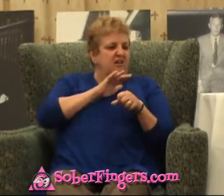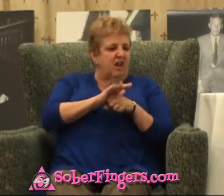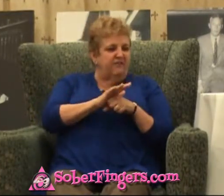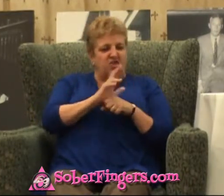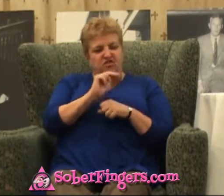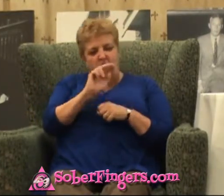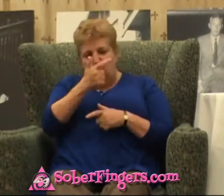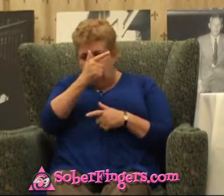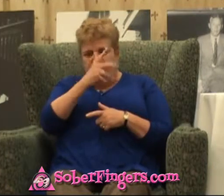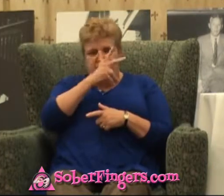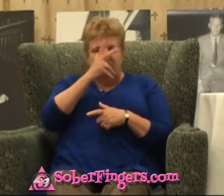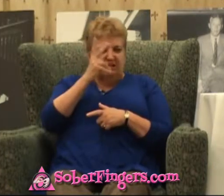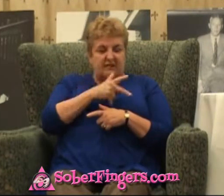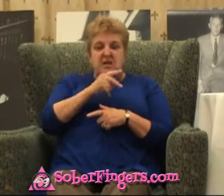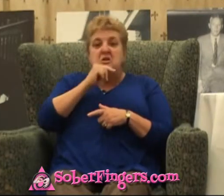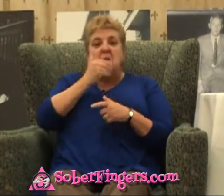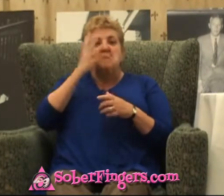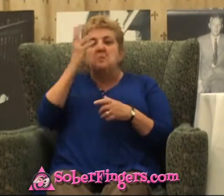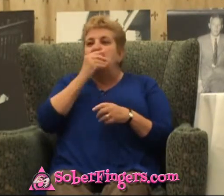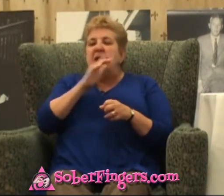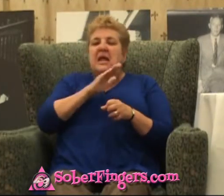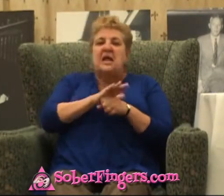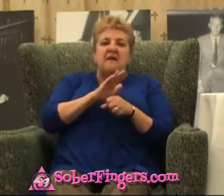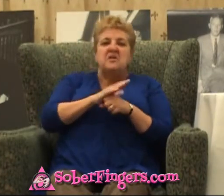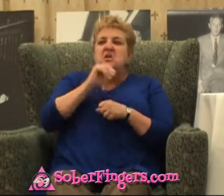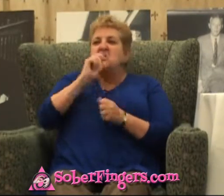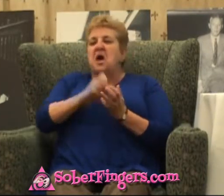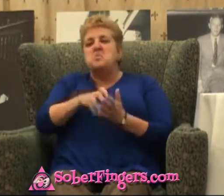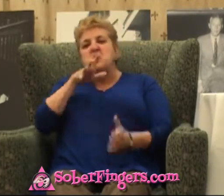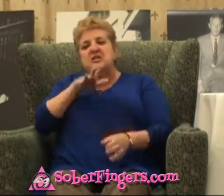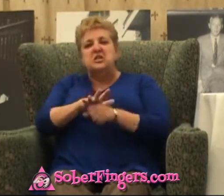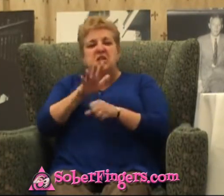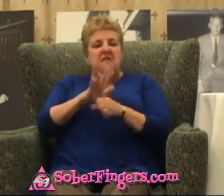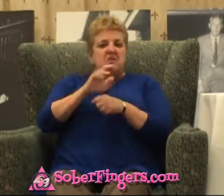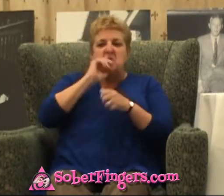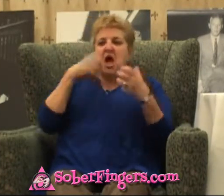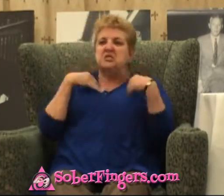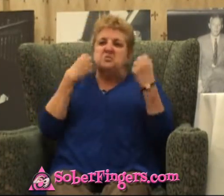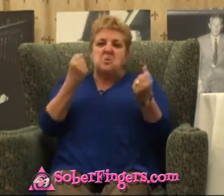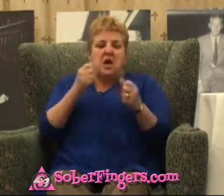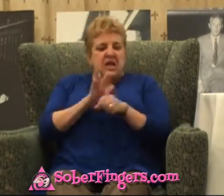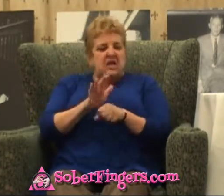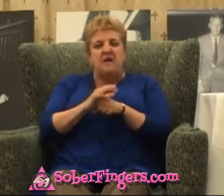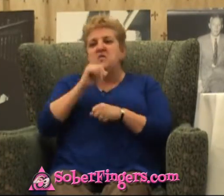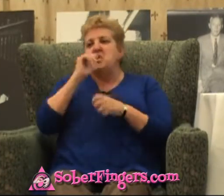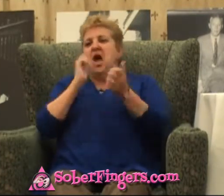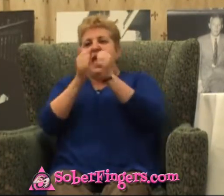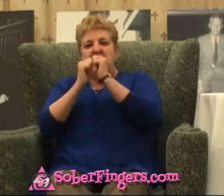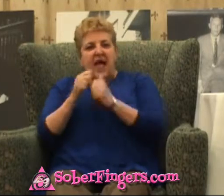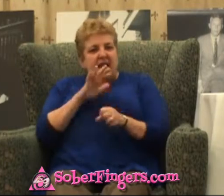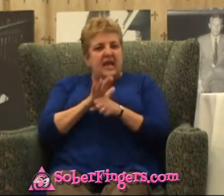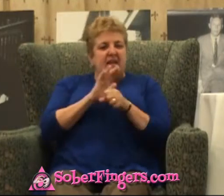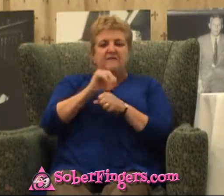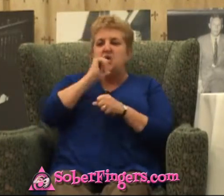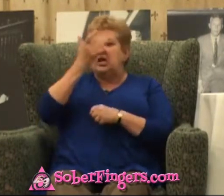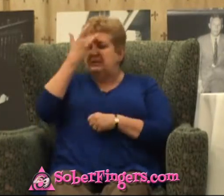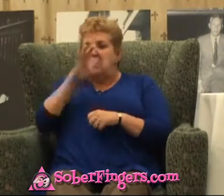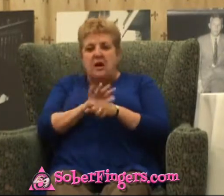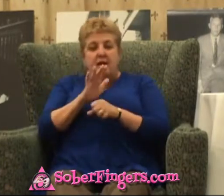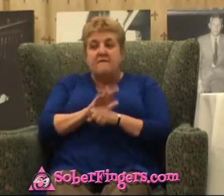not pretty enough. You're not rich enough. You're not athletic enough. You're not smart enough. Whatever it was I saw in you, I would measure myself up to it, and I